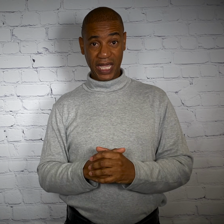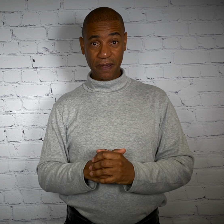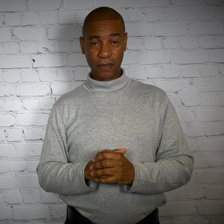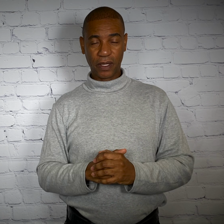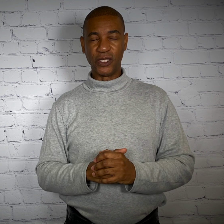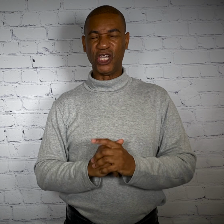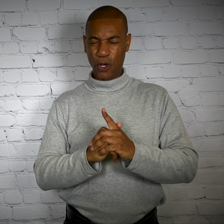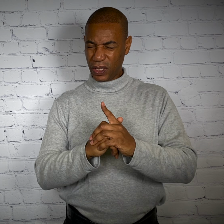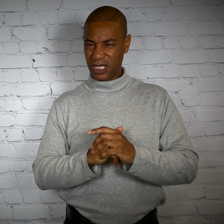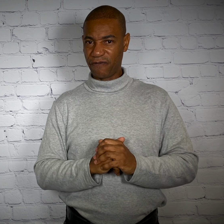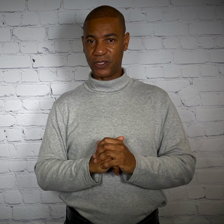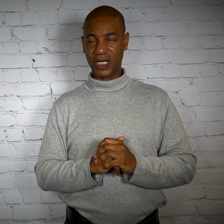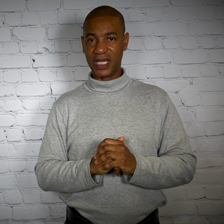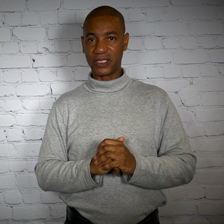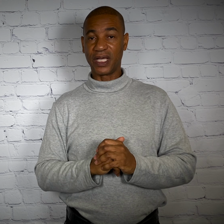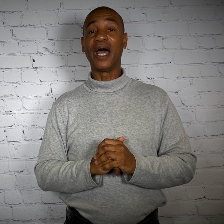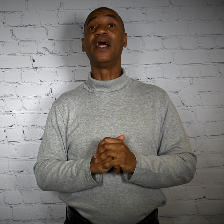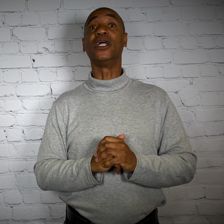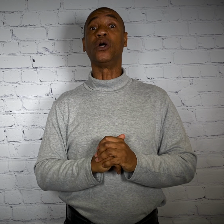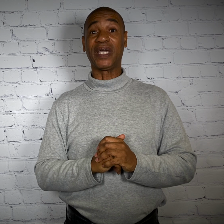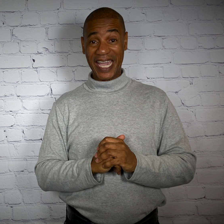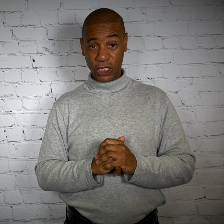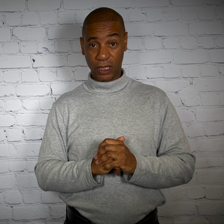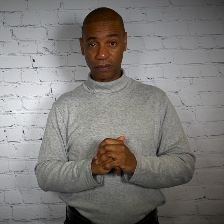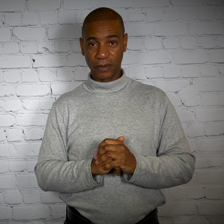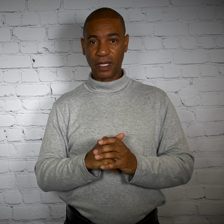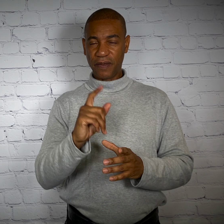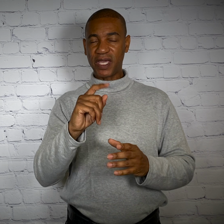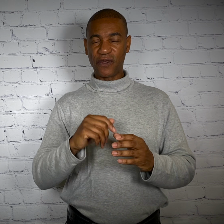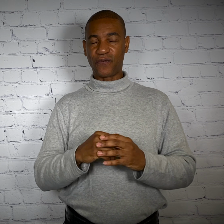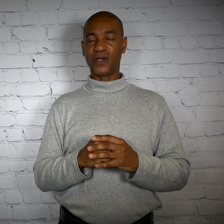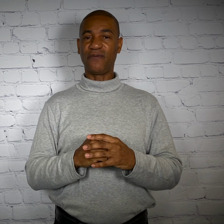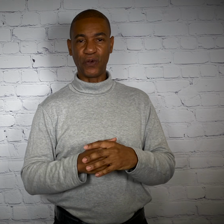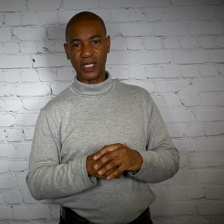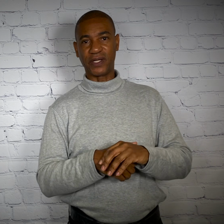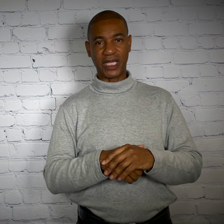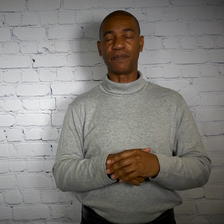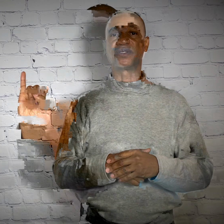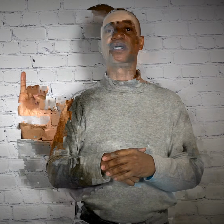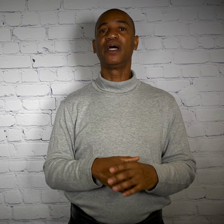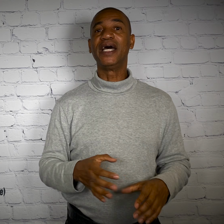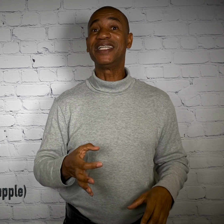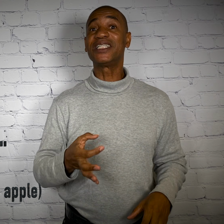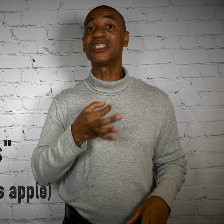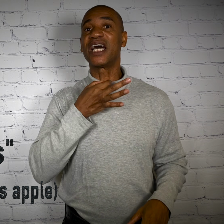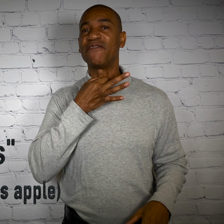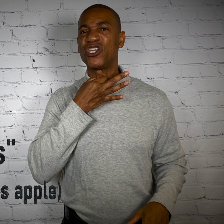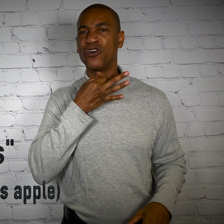same. The only difference is the location. Let me give you a few other examples. This is the sign for